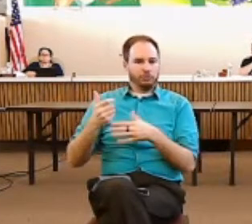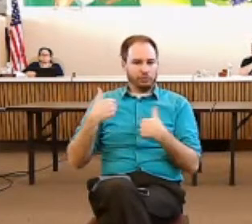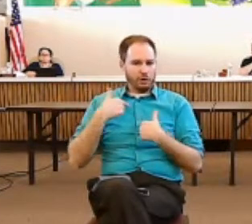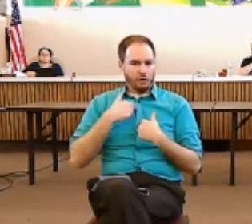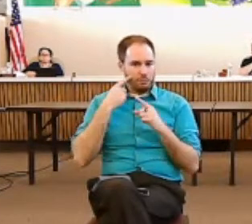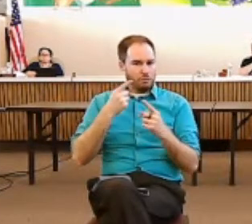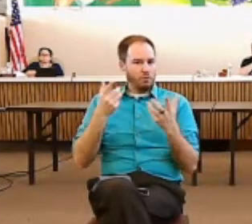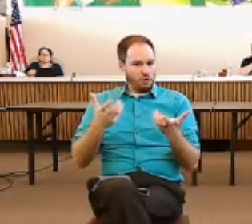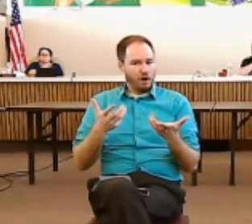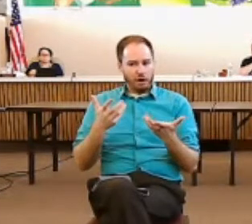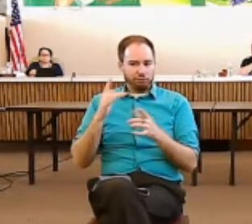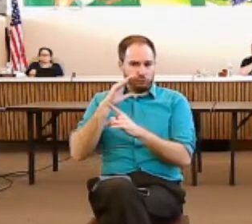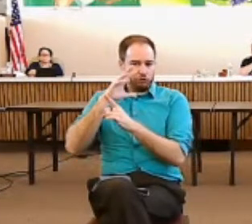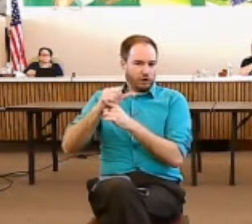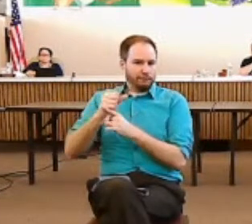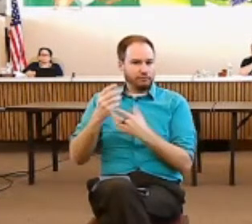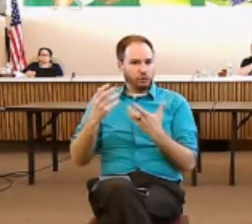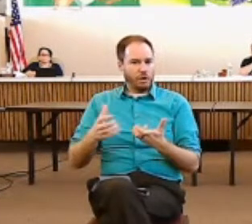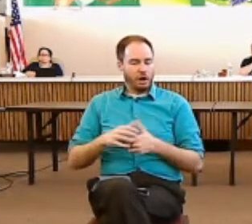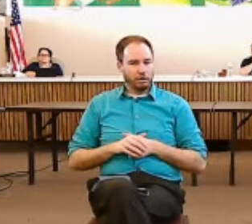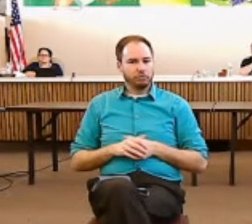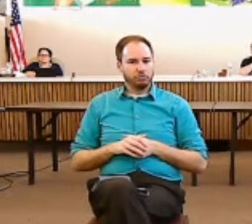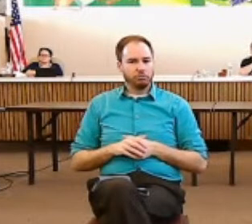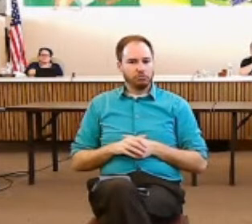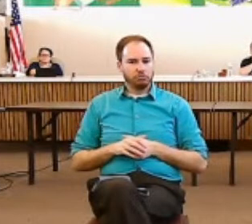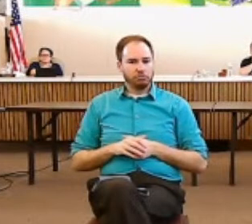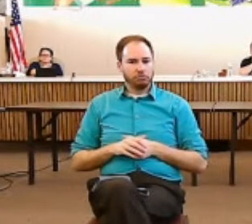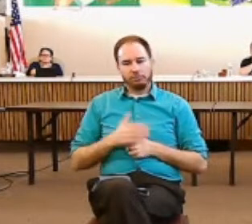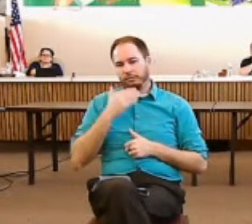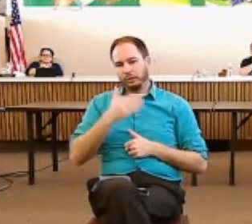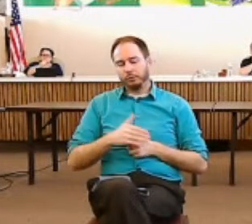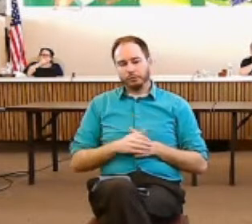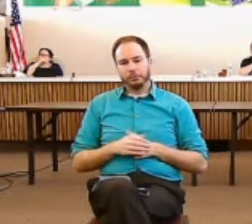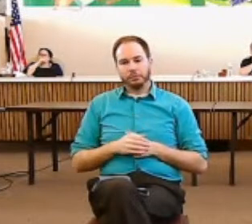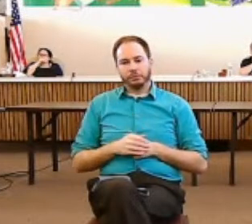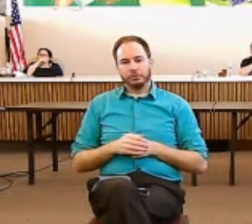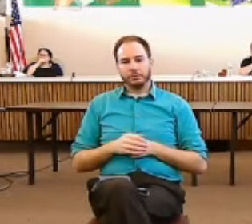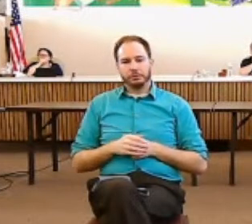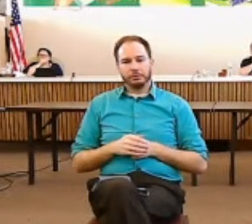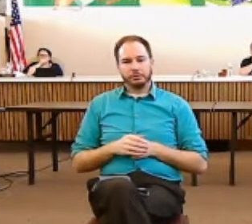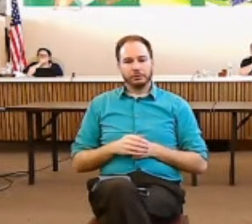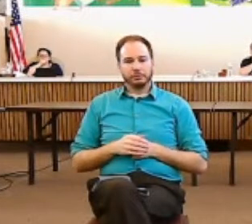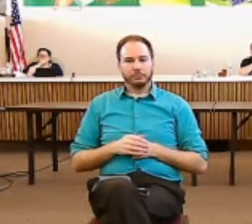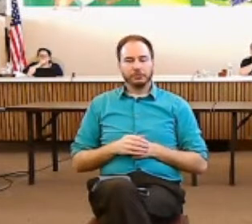an attractive thing for the community. Thank you.